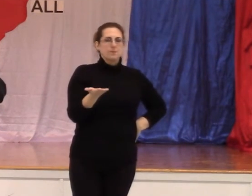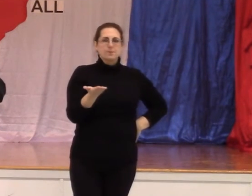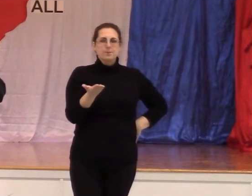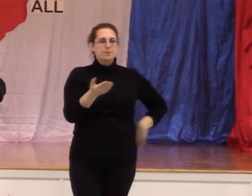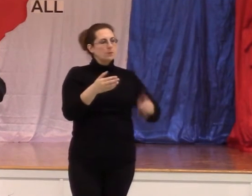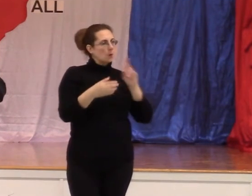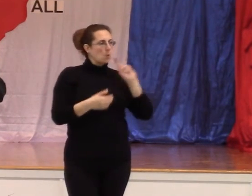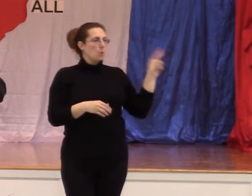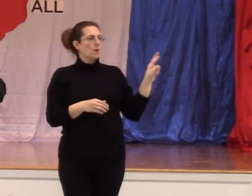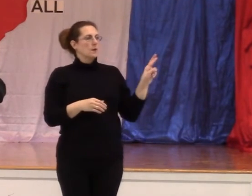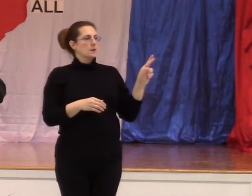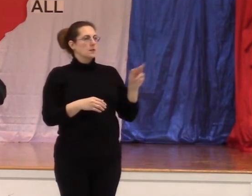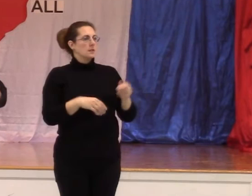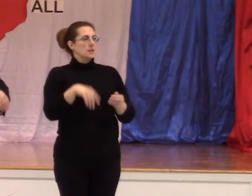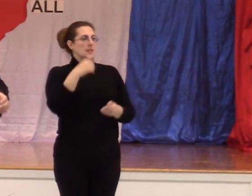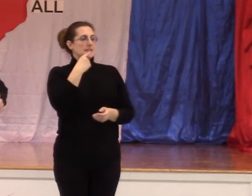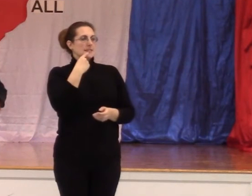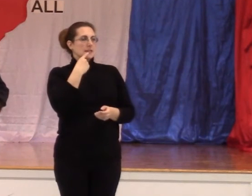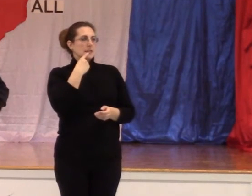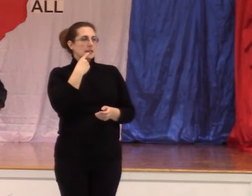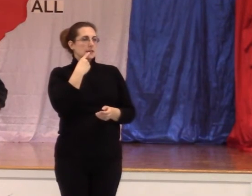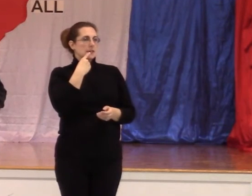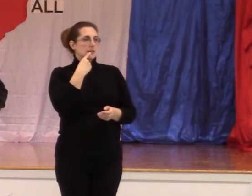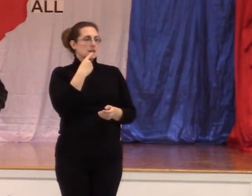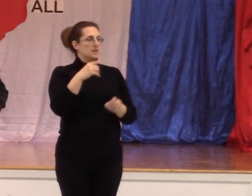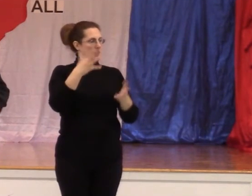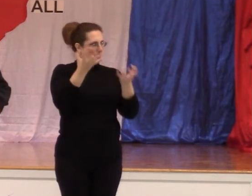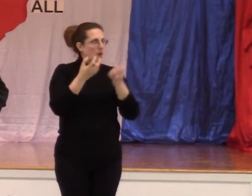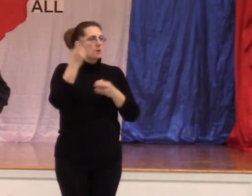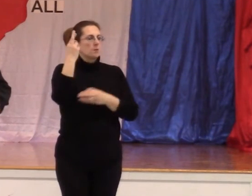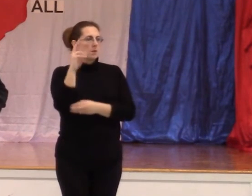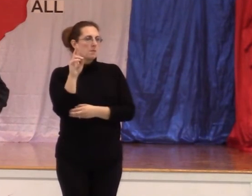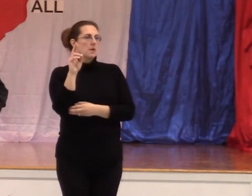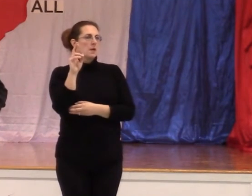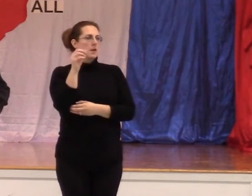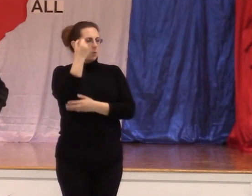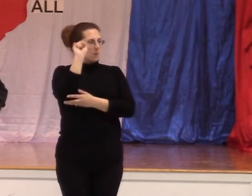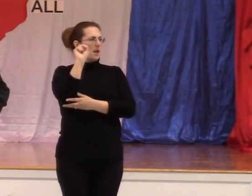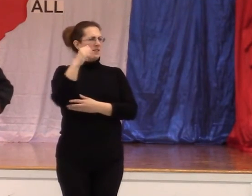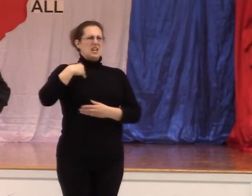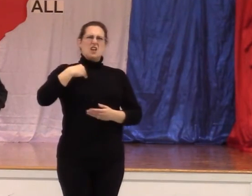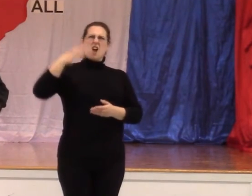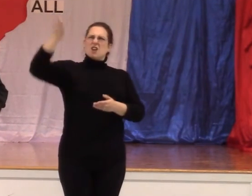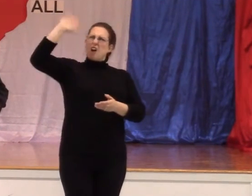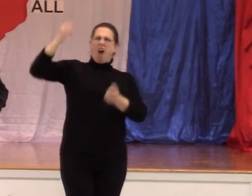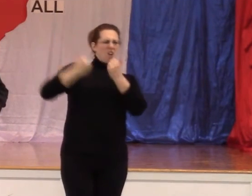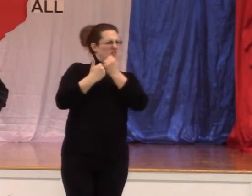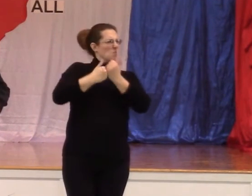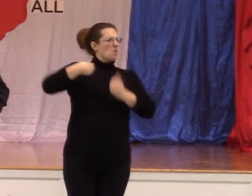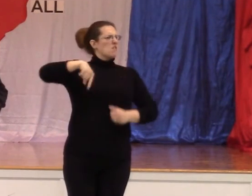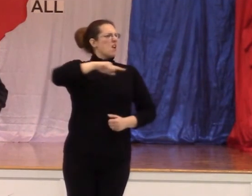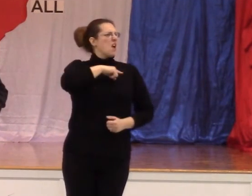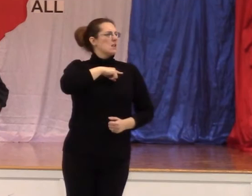The radicals quoted, of course, in their efforts to rebel that they had God on their side.